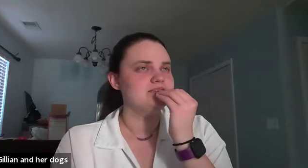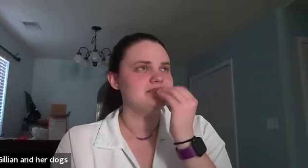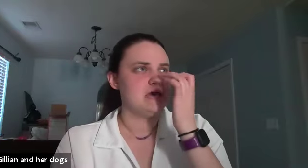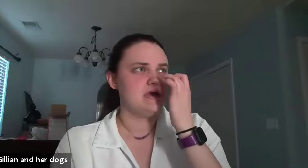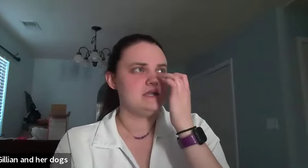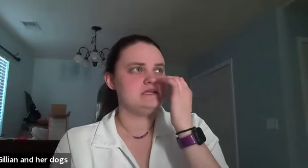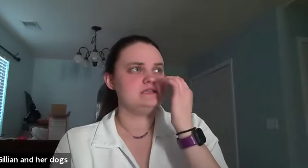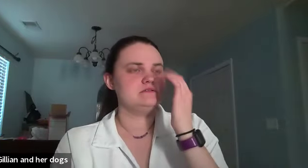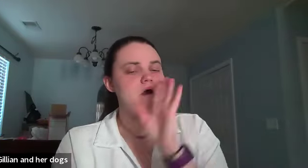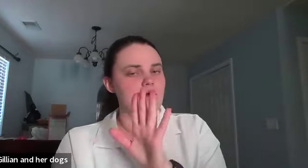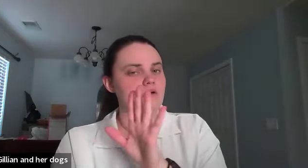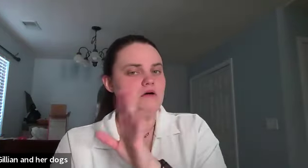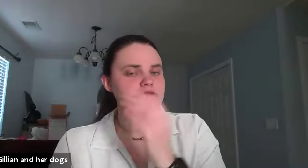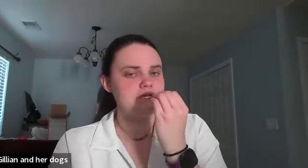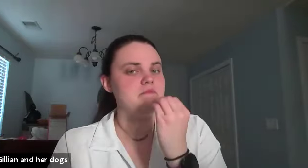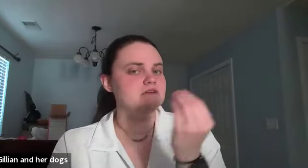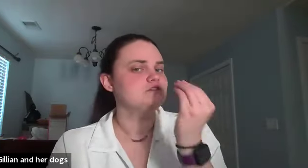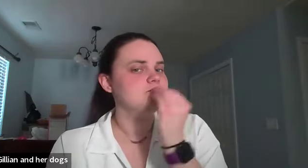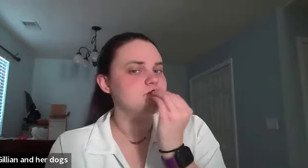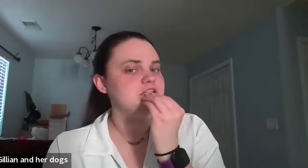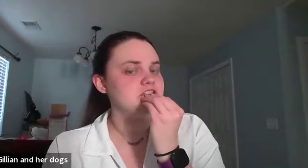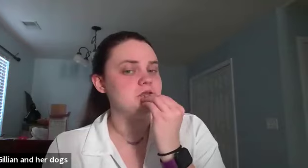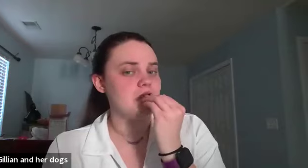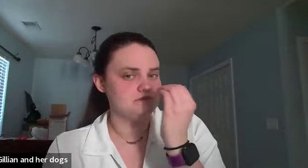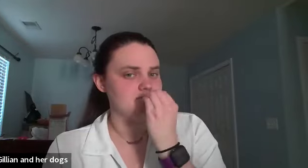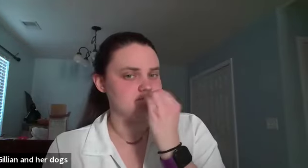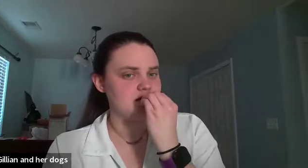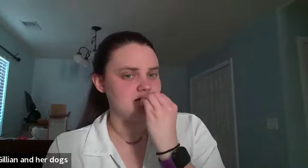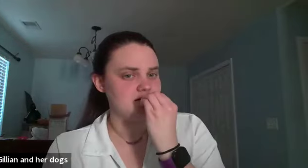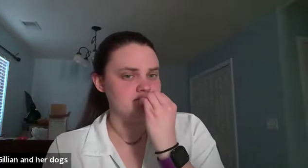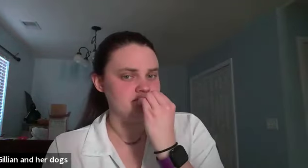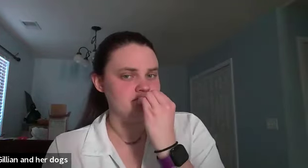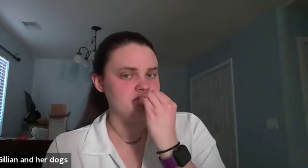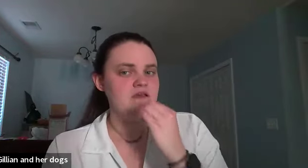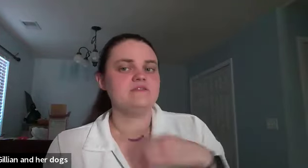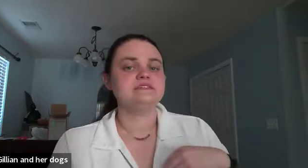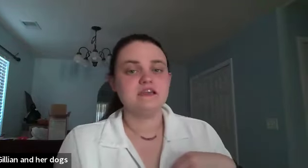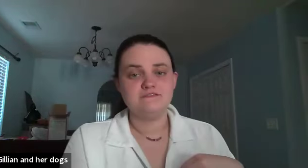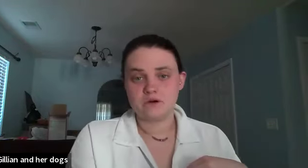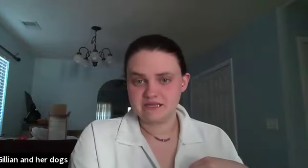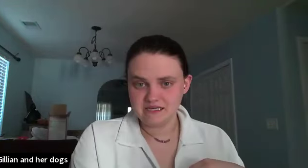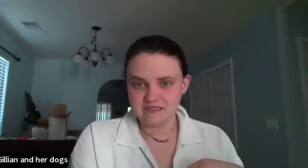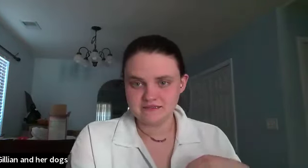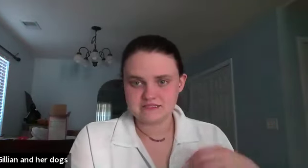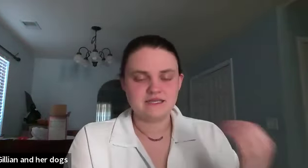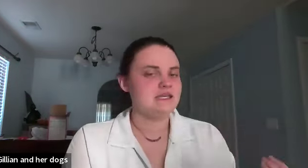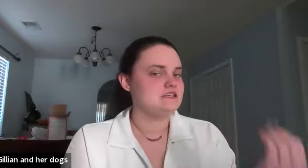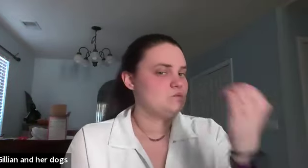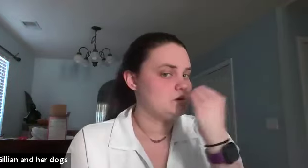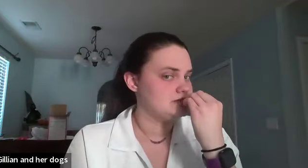because that is, I'll explain in a minute. So food is two taps. Okay. The sign for eat is one